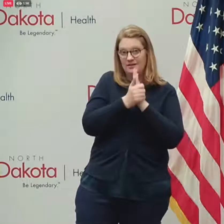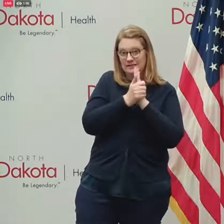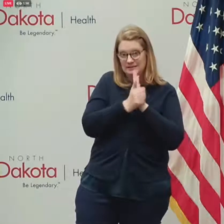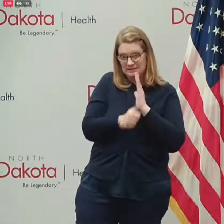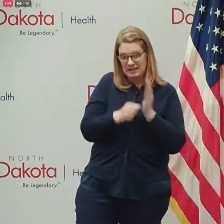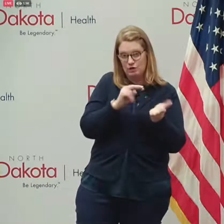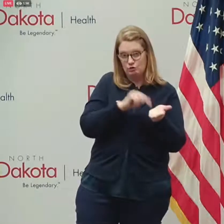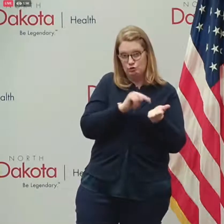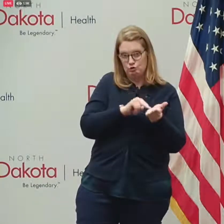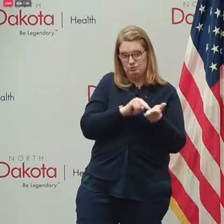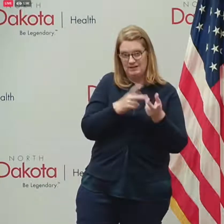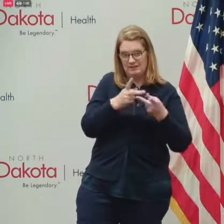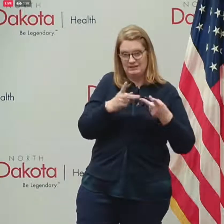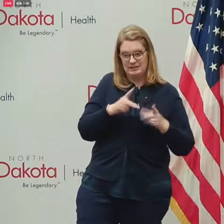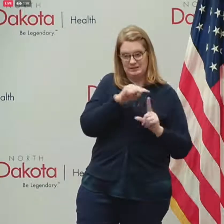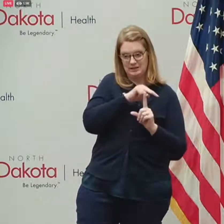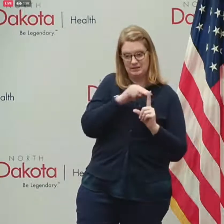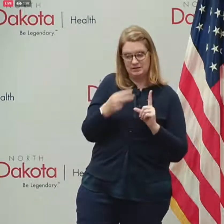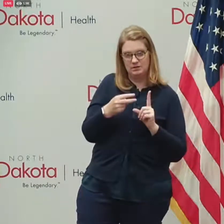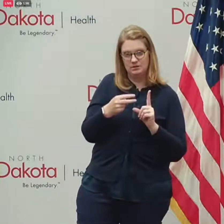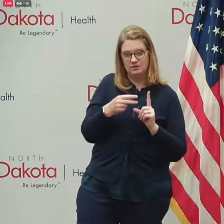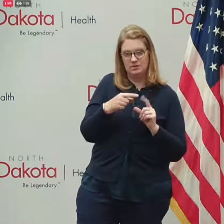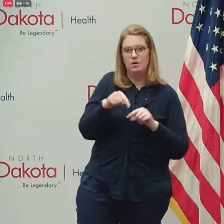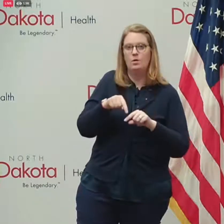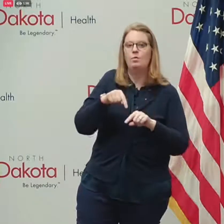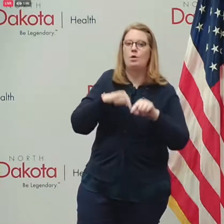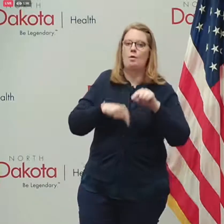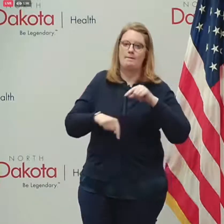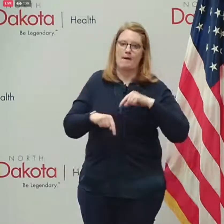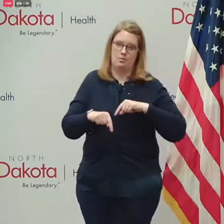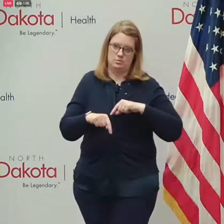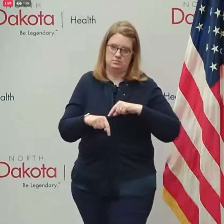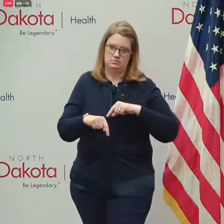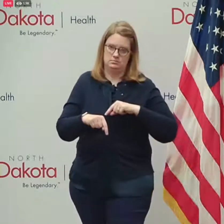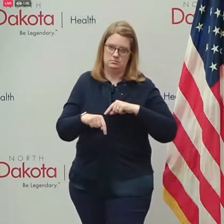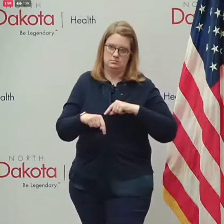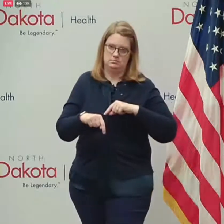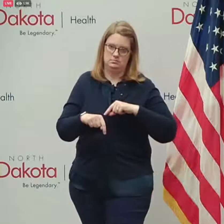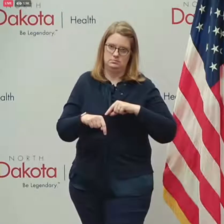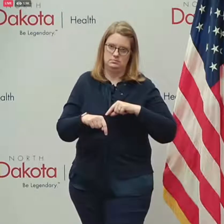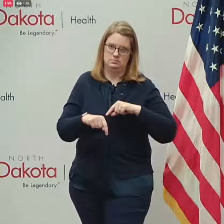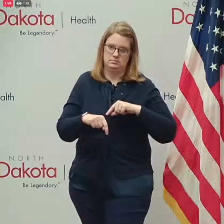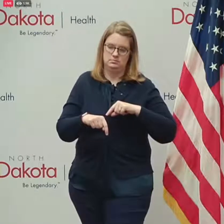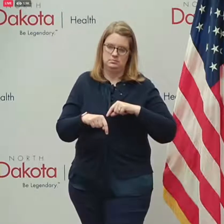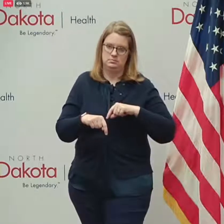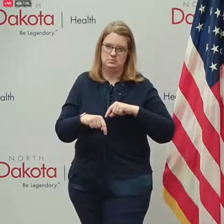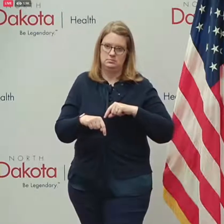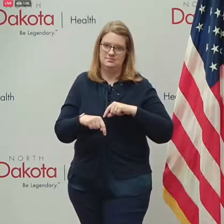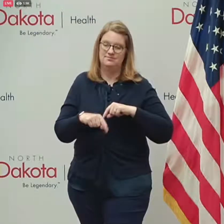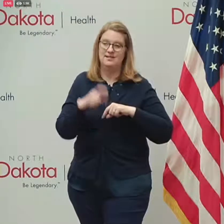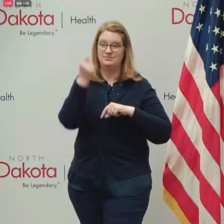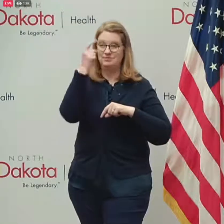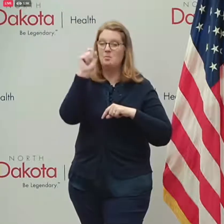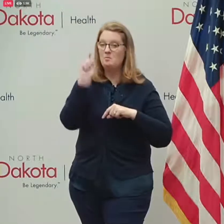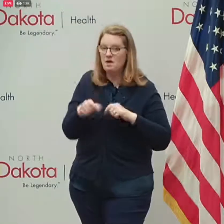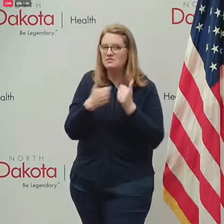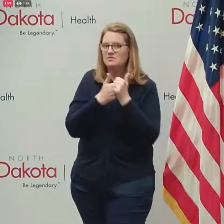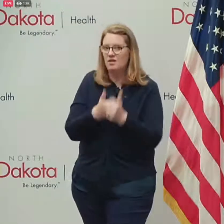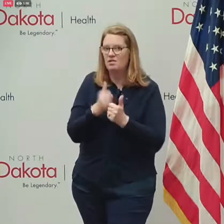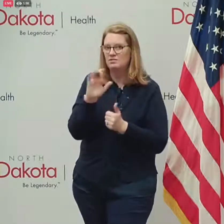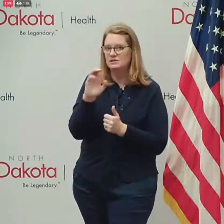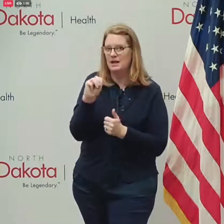facility perspective, stepping backwards as it relates to visitation per the CMS rule. We